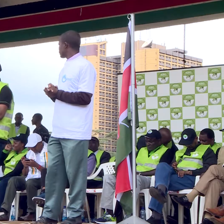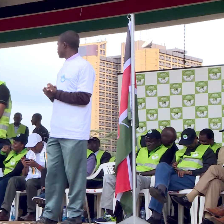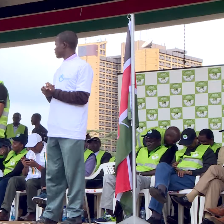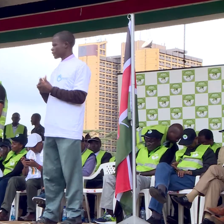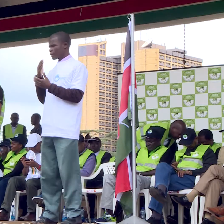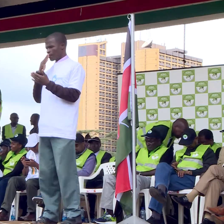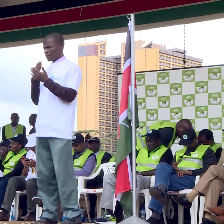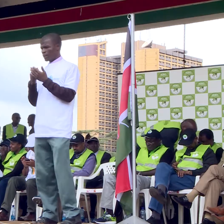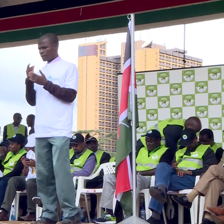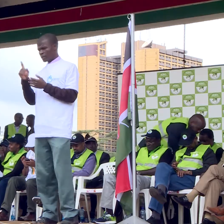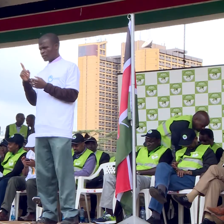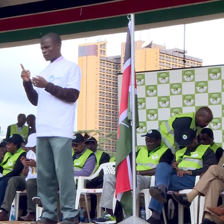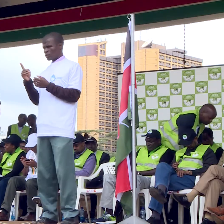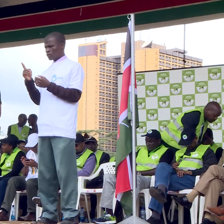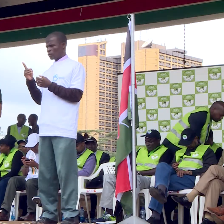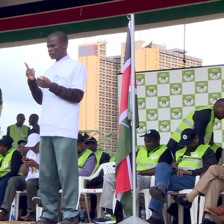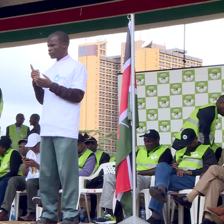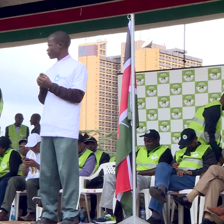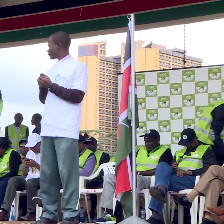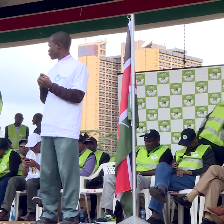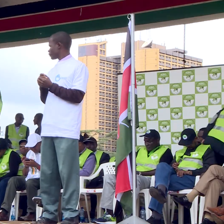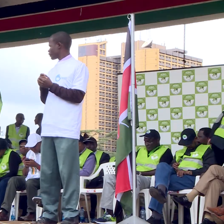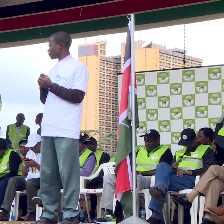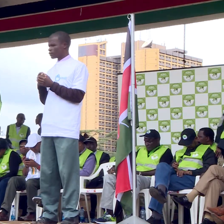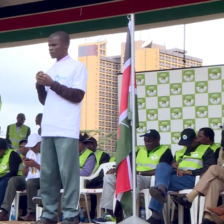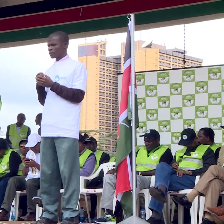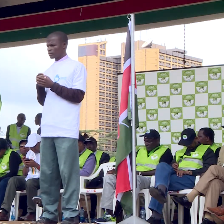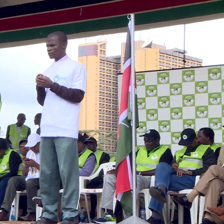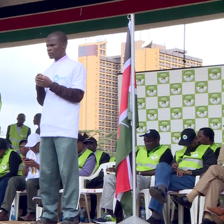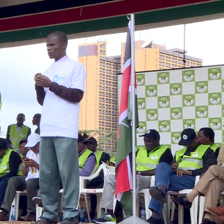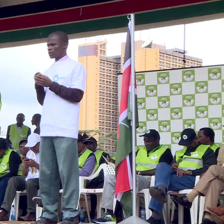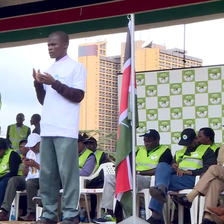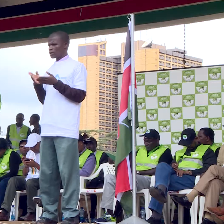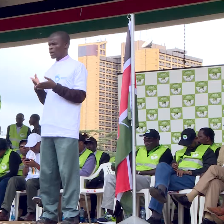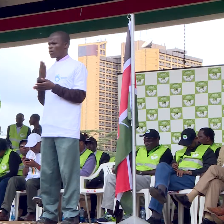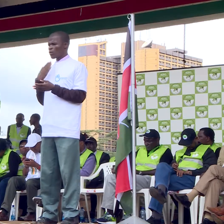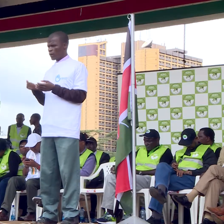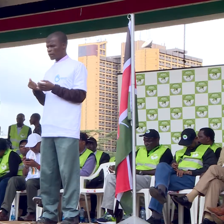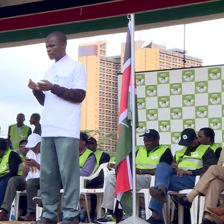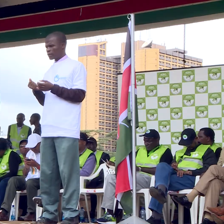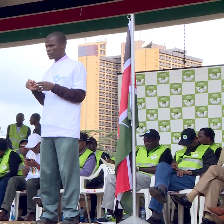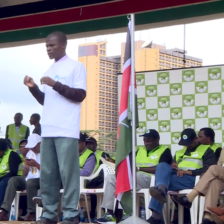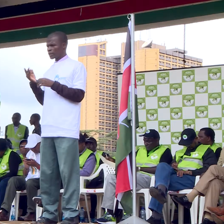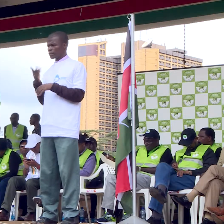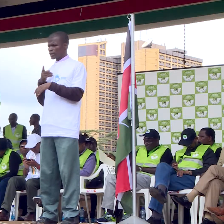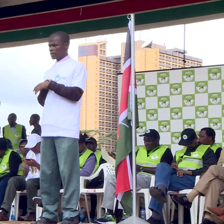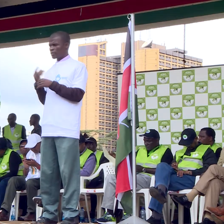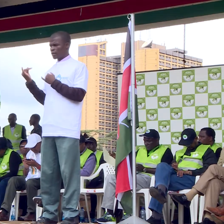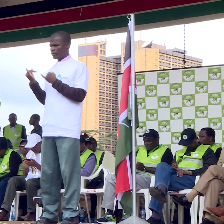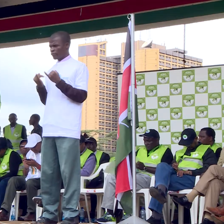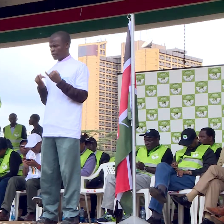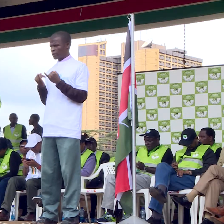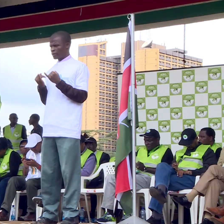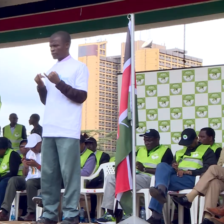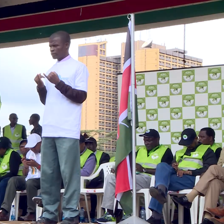Thank you, Dr. Mele. I now want to take this opportunity to invite our guest of honor,